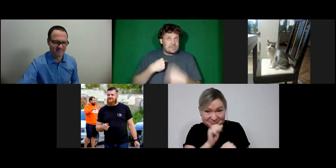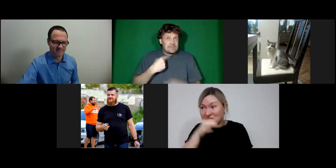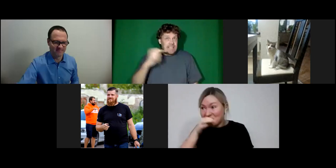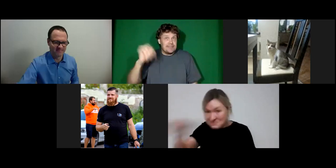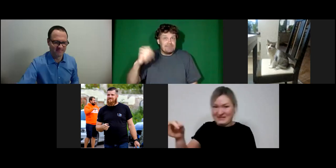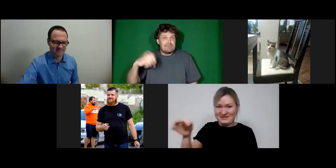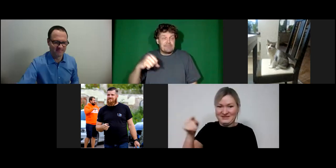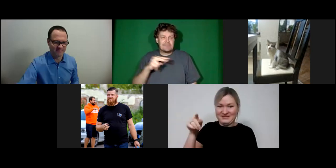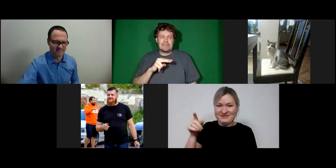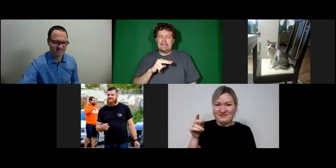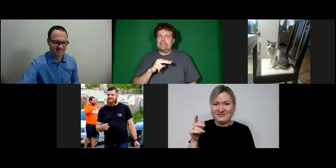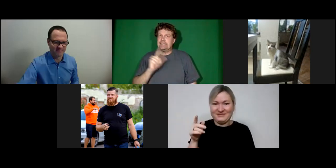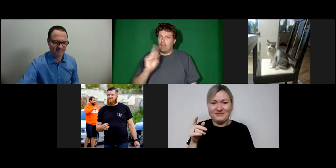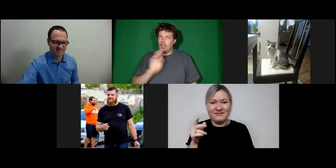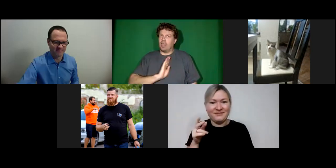different